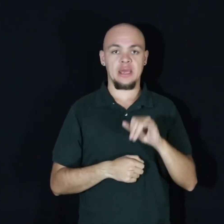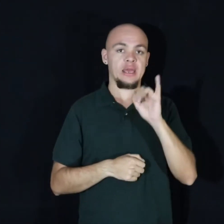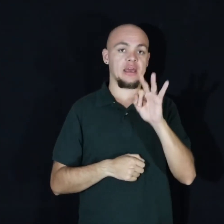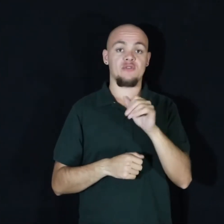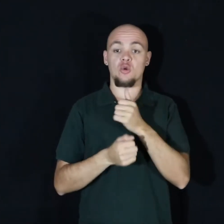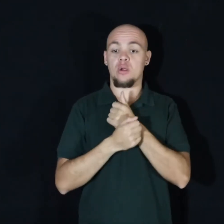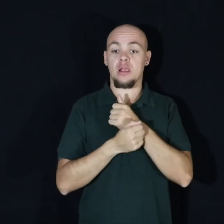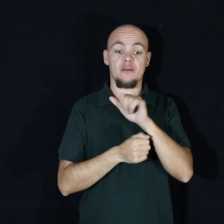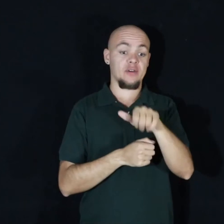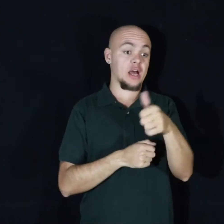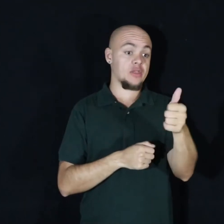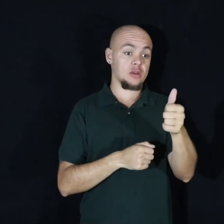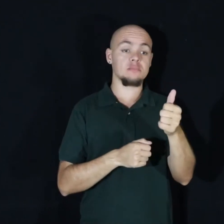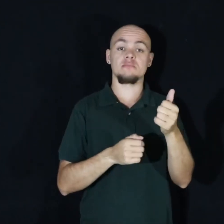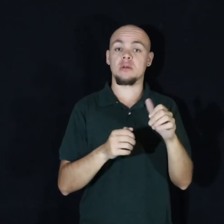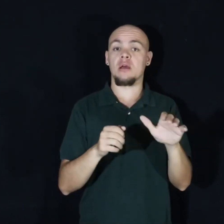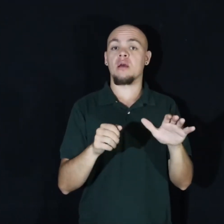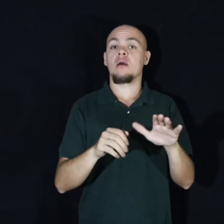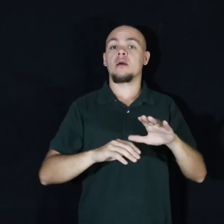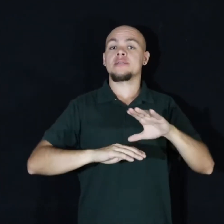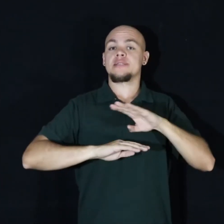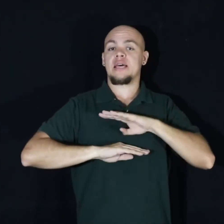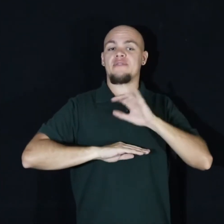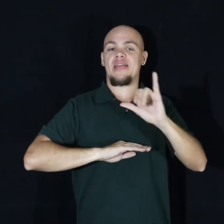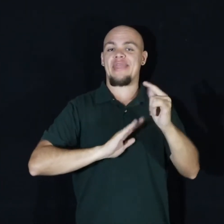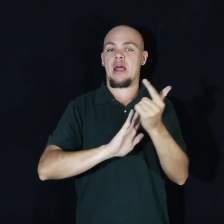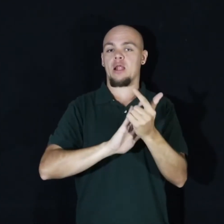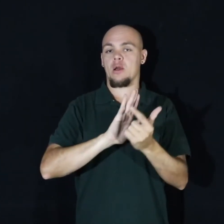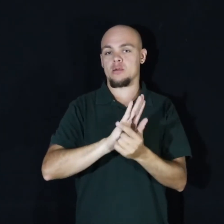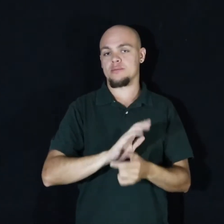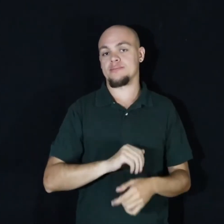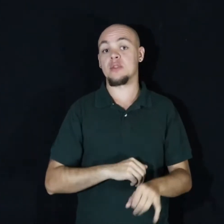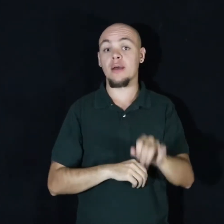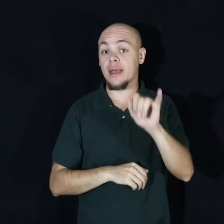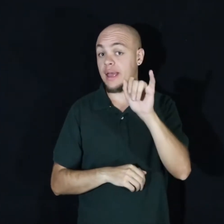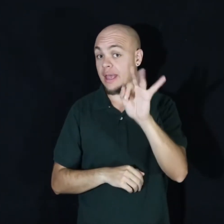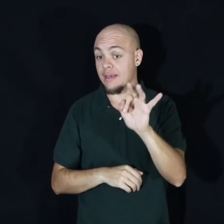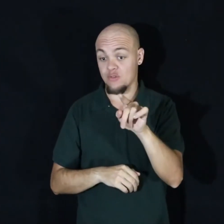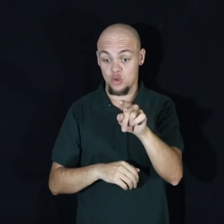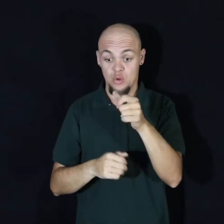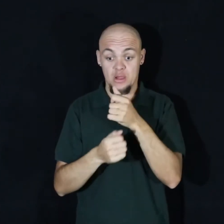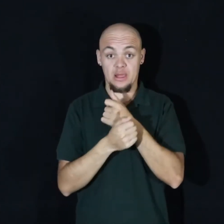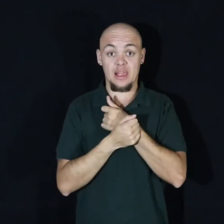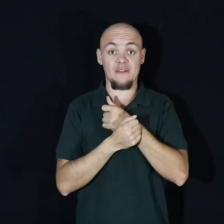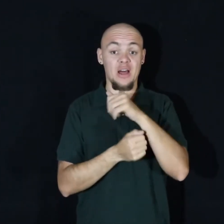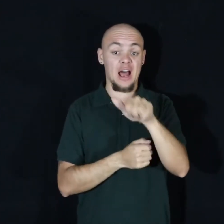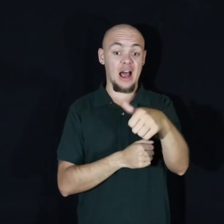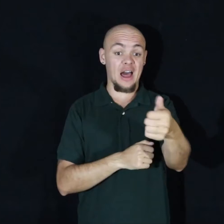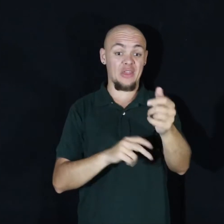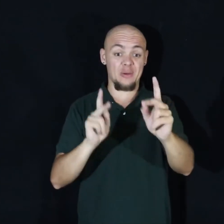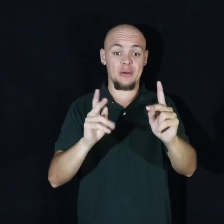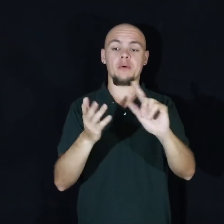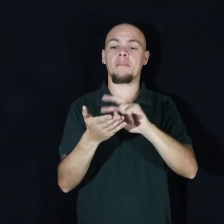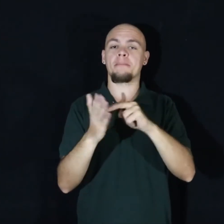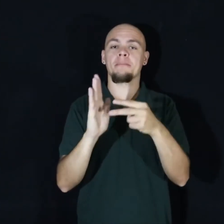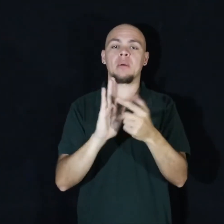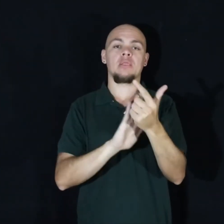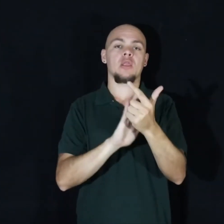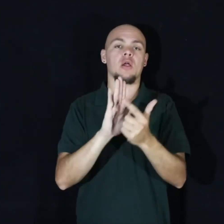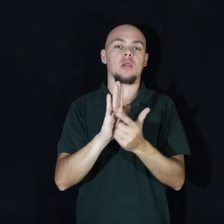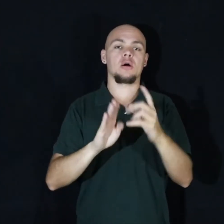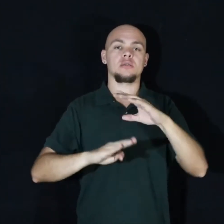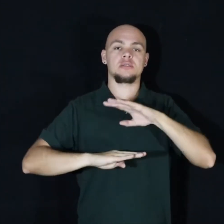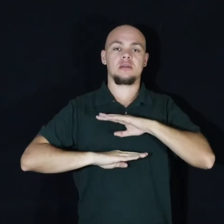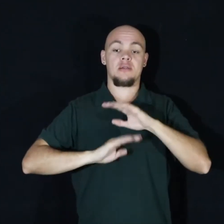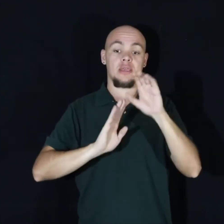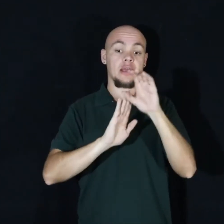one another. For whoever loves others has fulfilled the law. Let me say that again. Whoever loves others